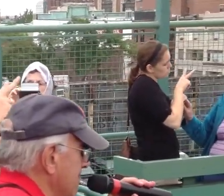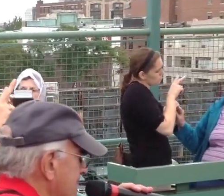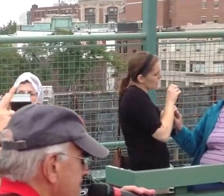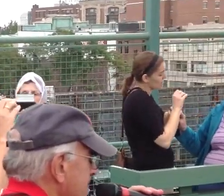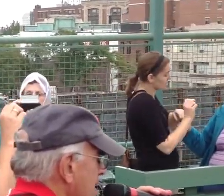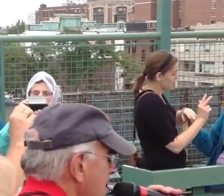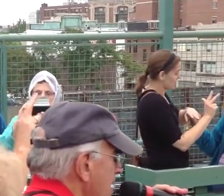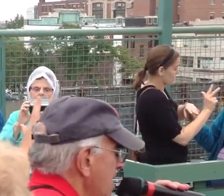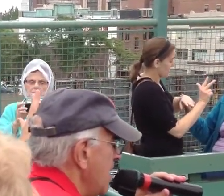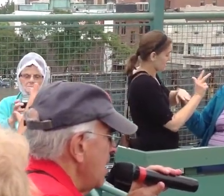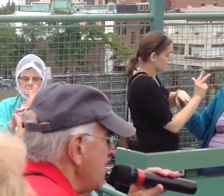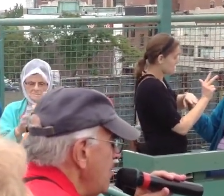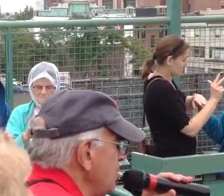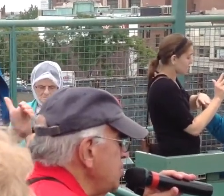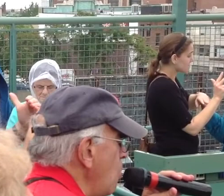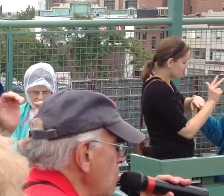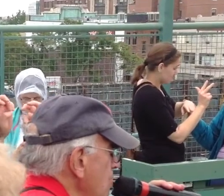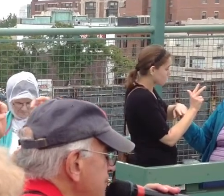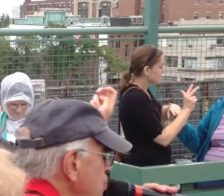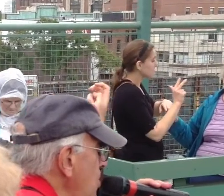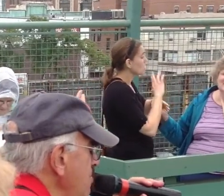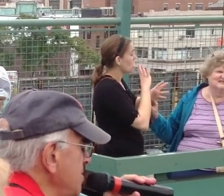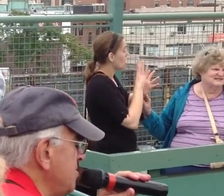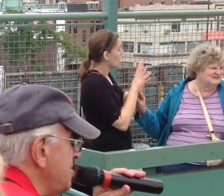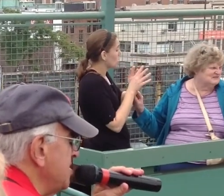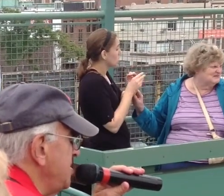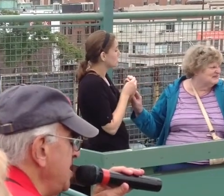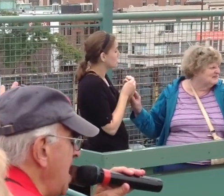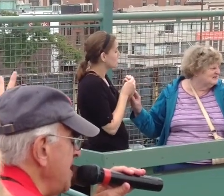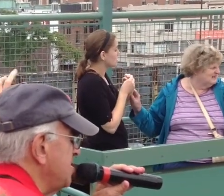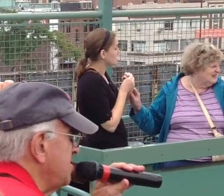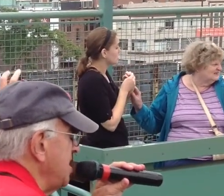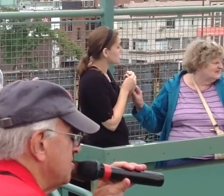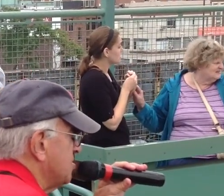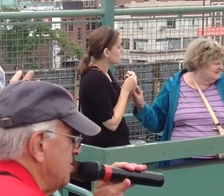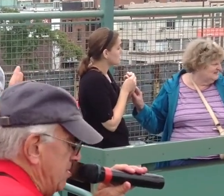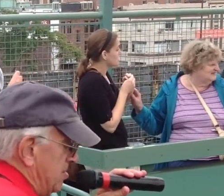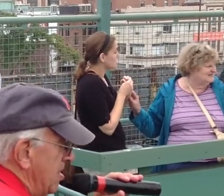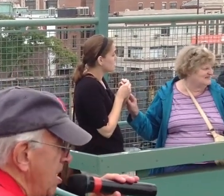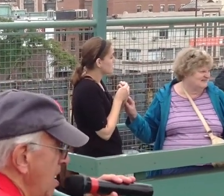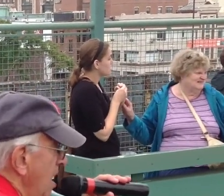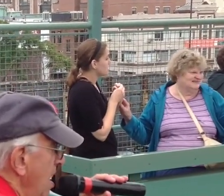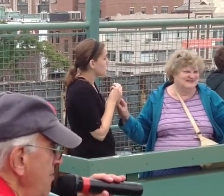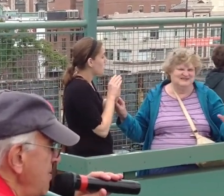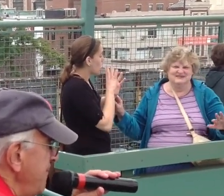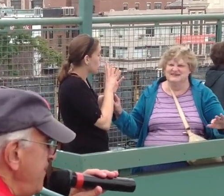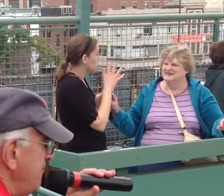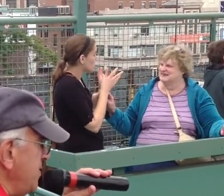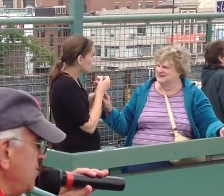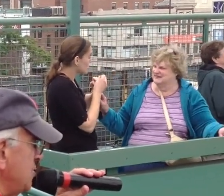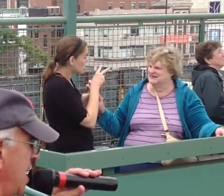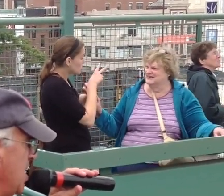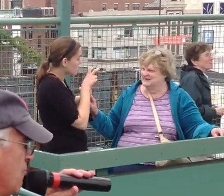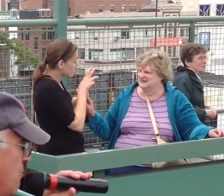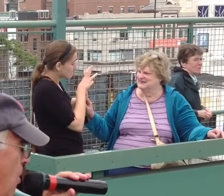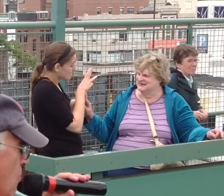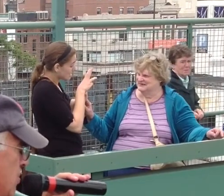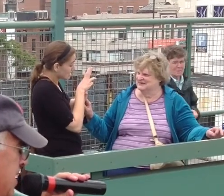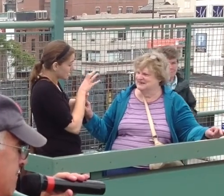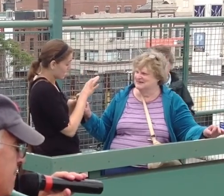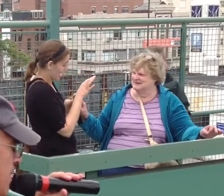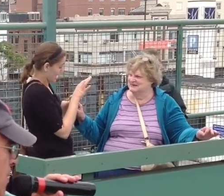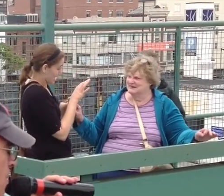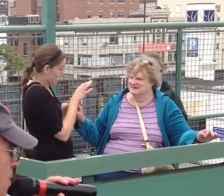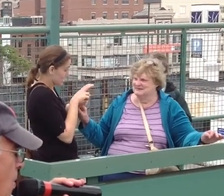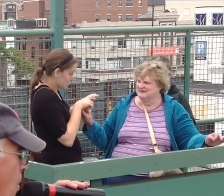2003. There are a total of 269 seats, 150 standing room